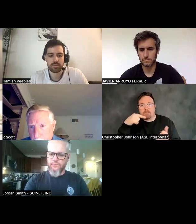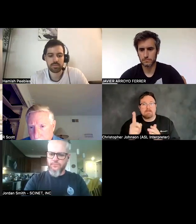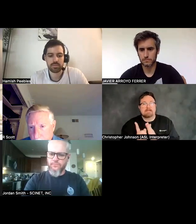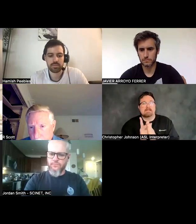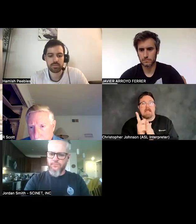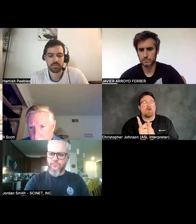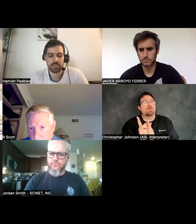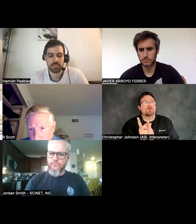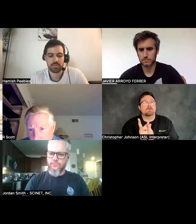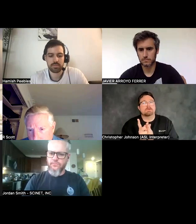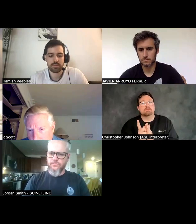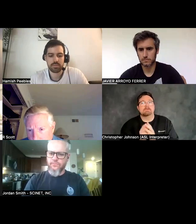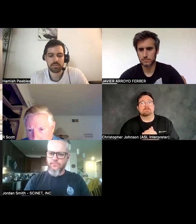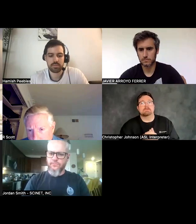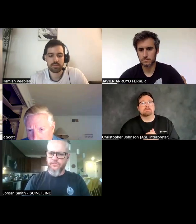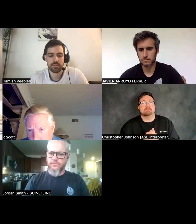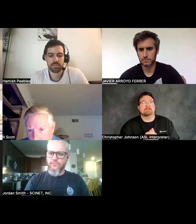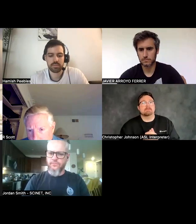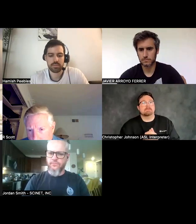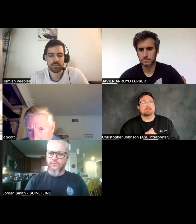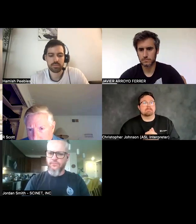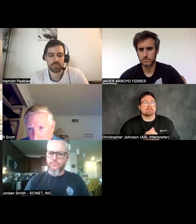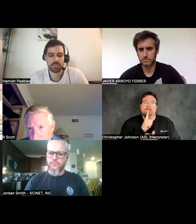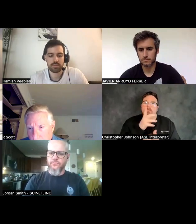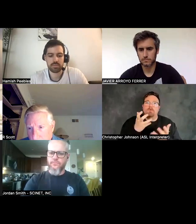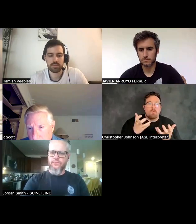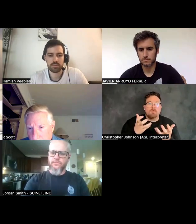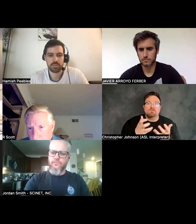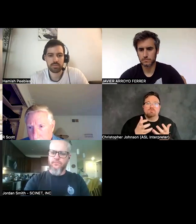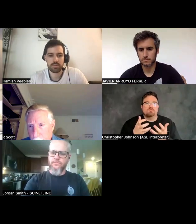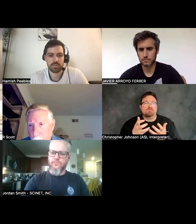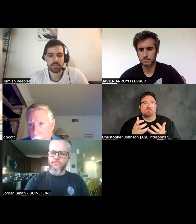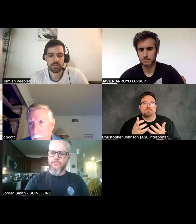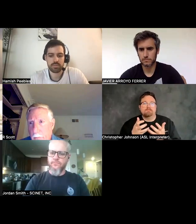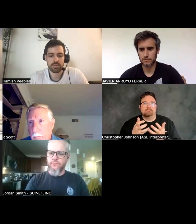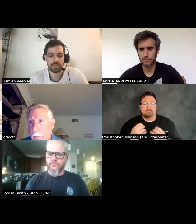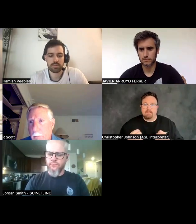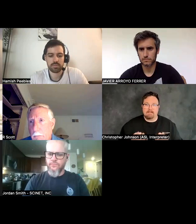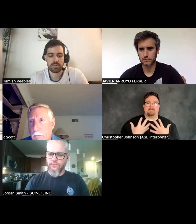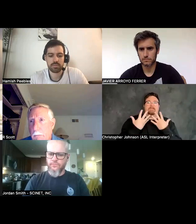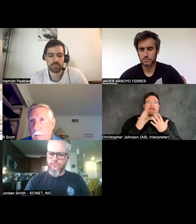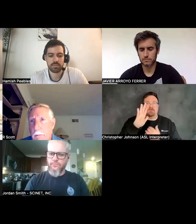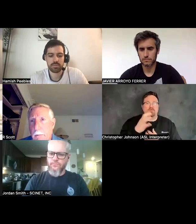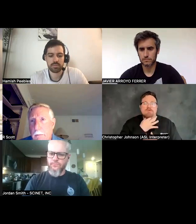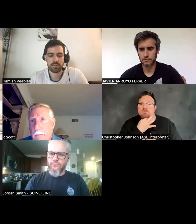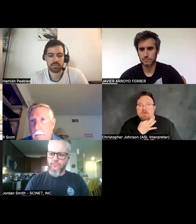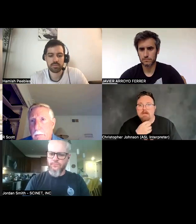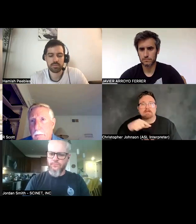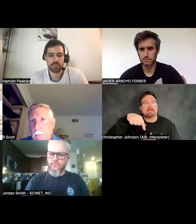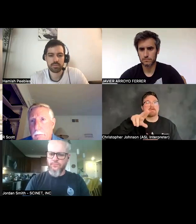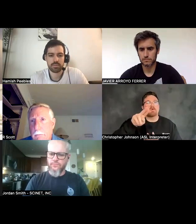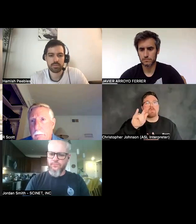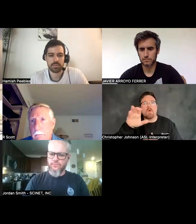that we want to kind of really activate the curiosity and meaningful contribution. And Quantic students, alumni,